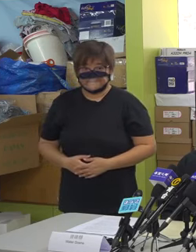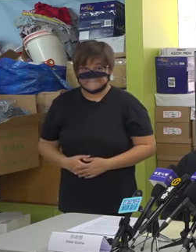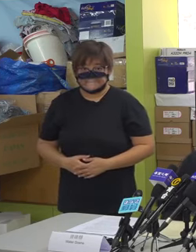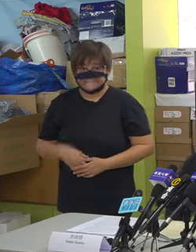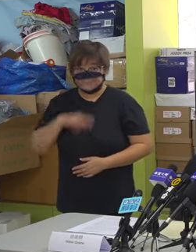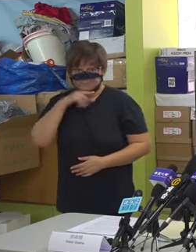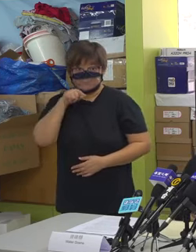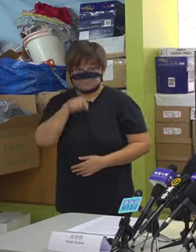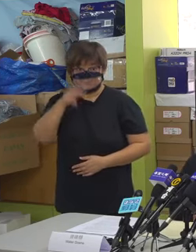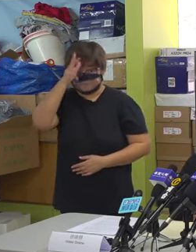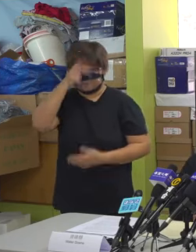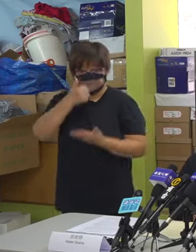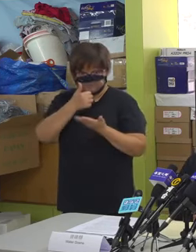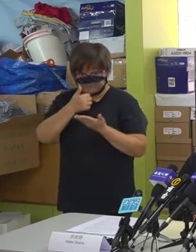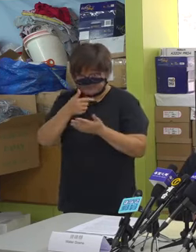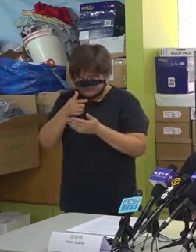people.